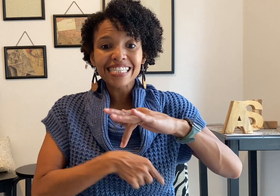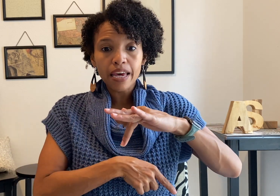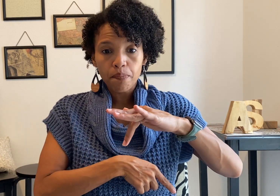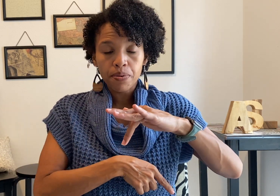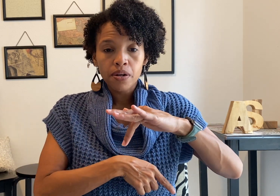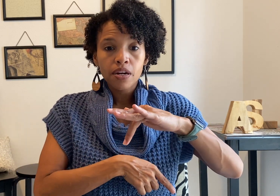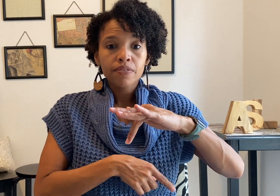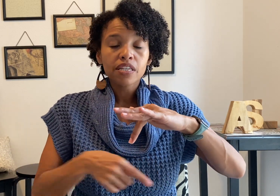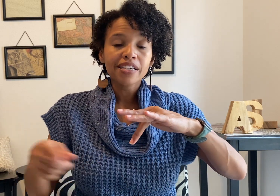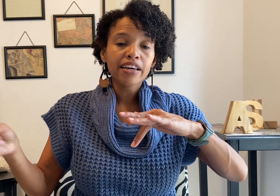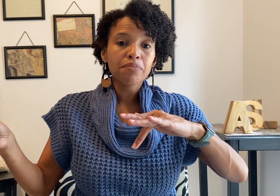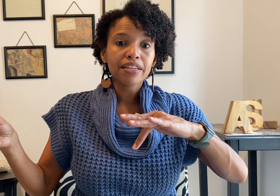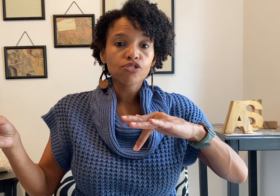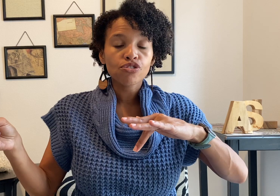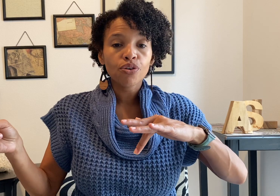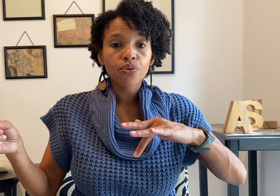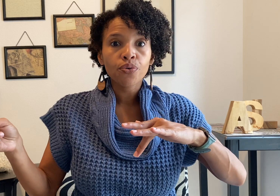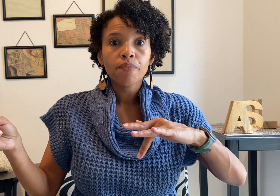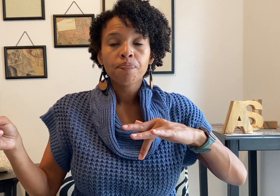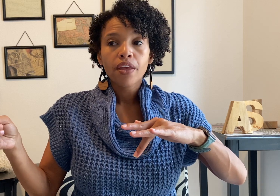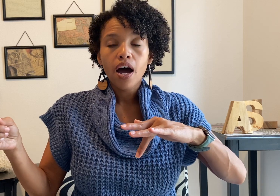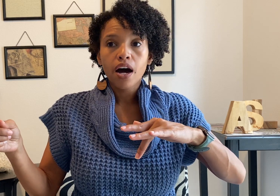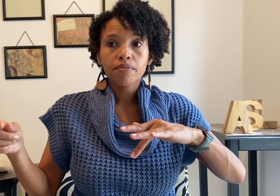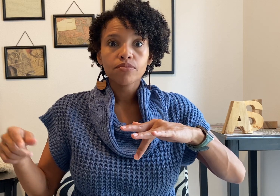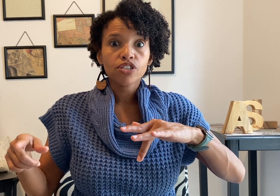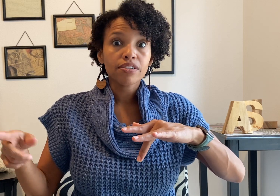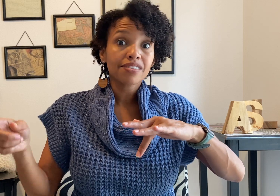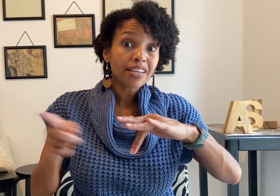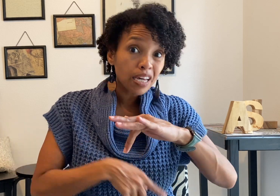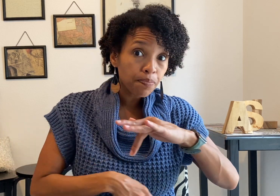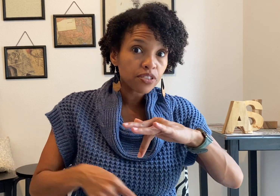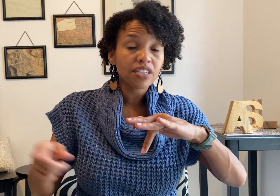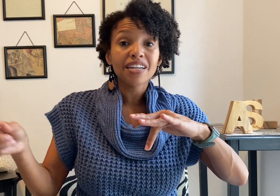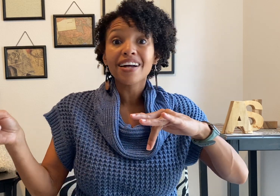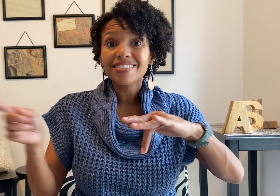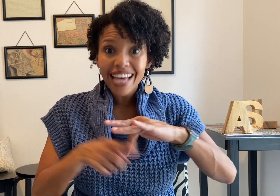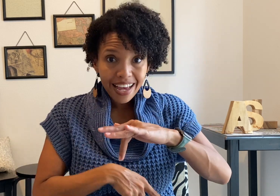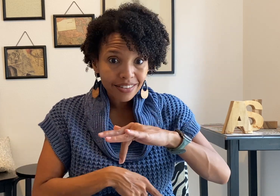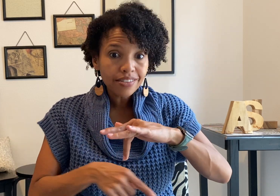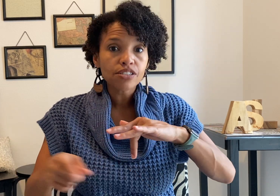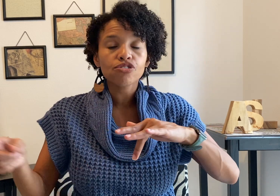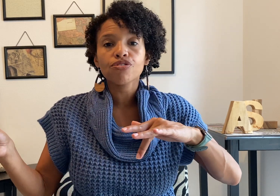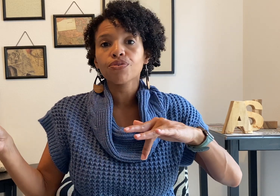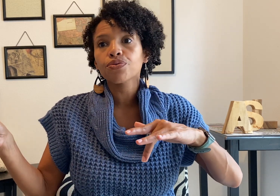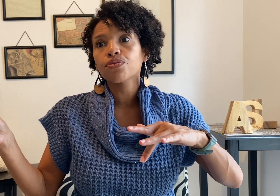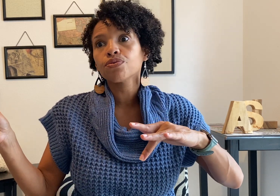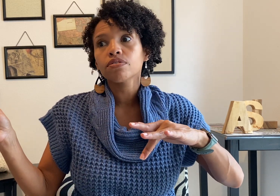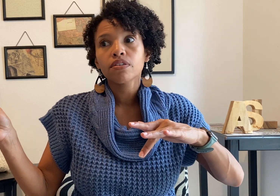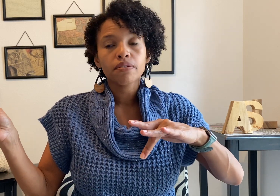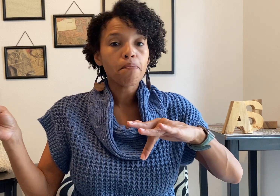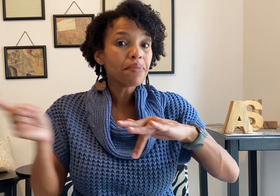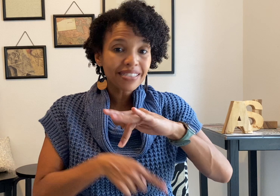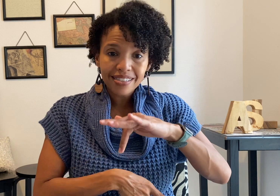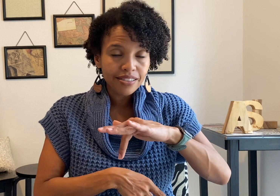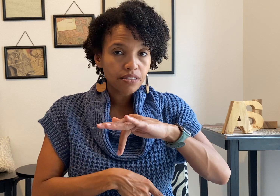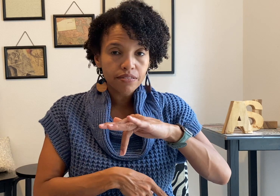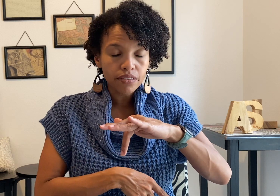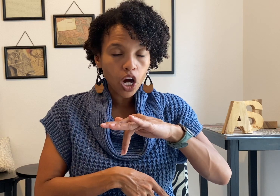skip. This sign means to skip, to not attend, to miss going